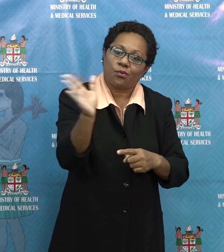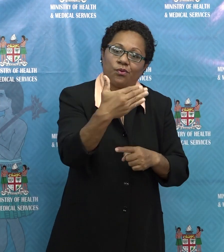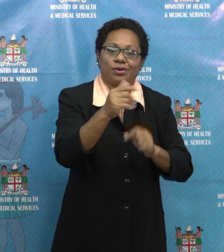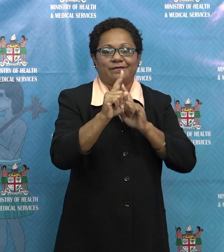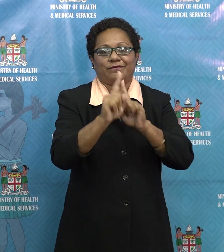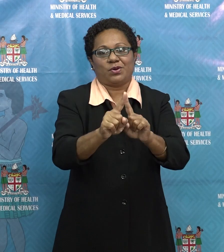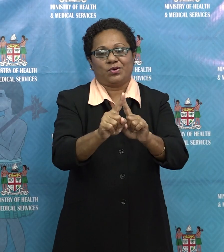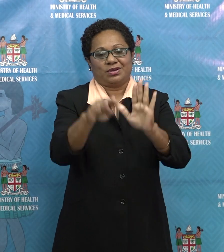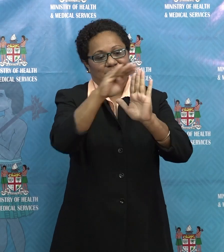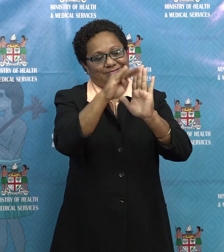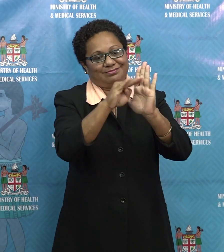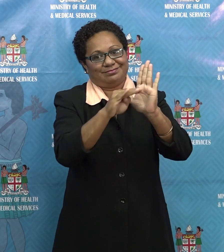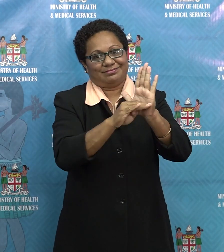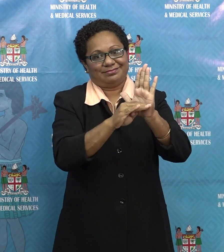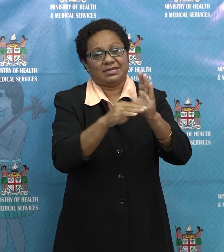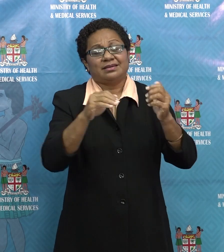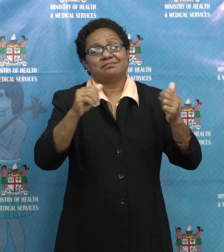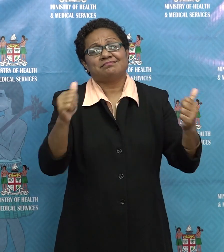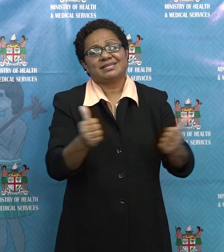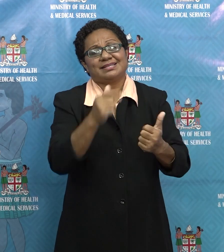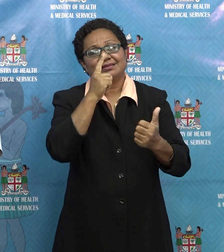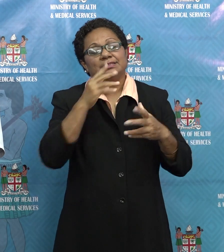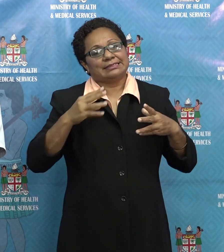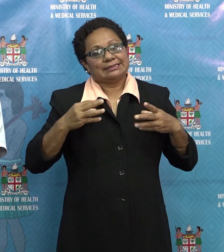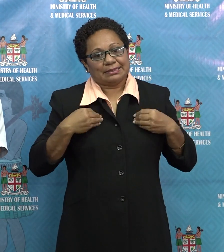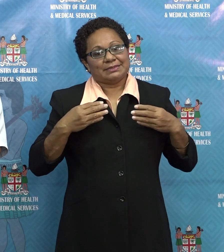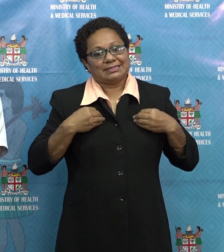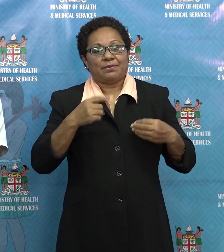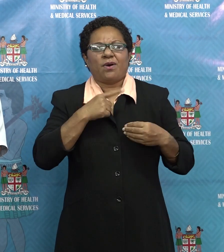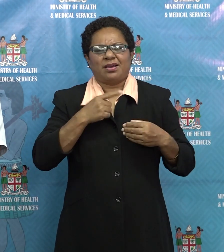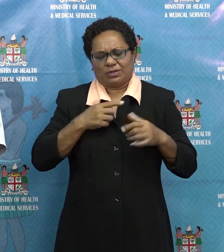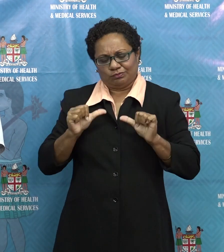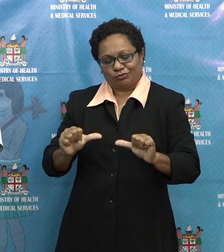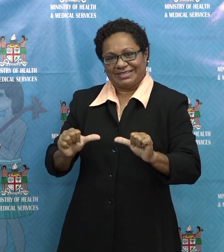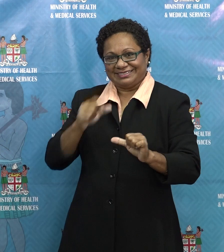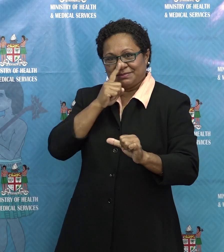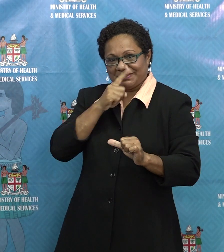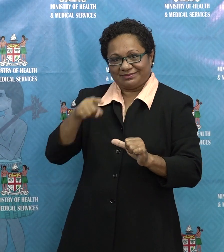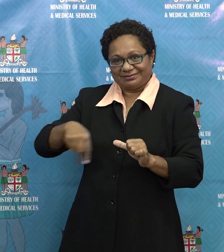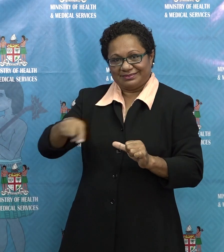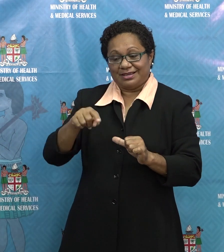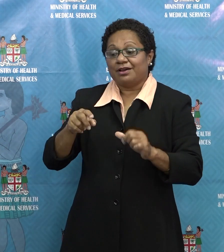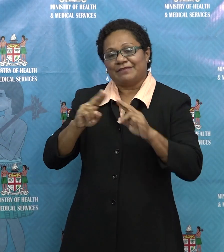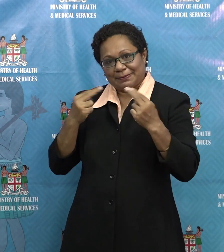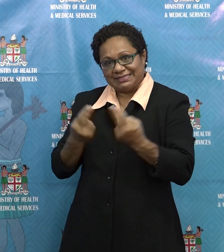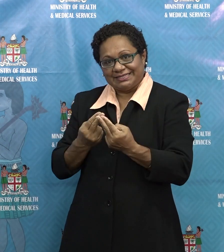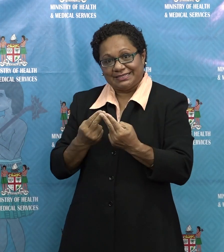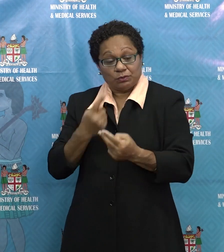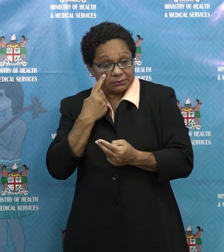Many people are making adjustments to keep themselves and their loved ones safe. We see you and we appreciate